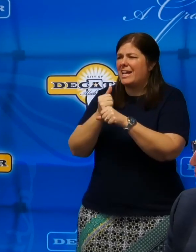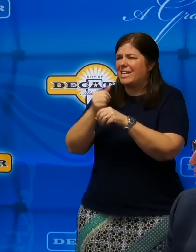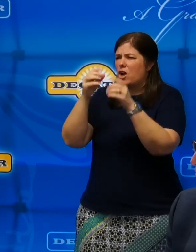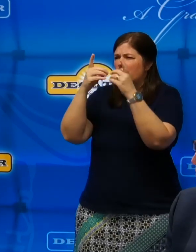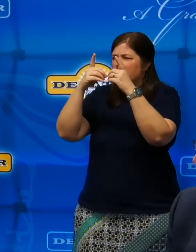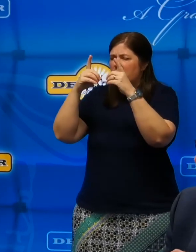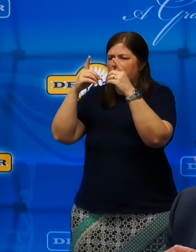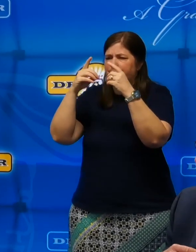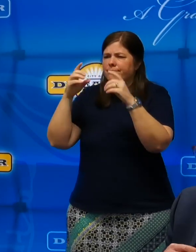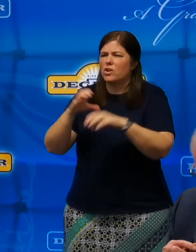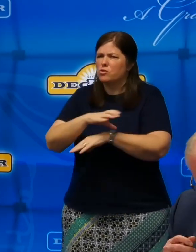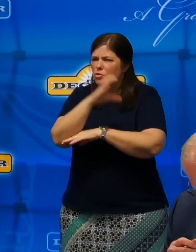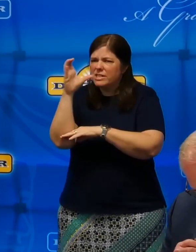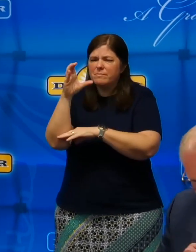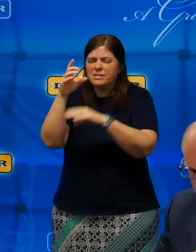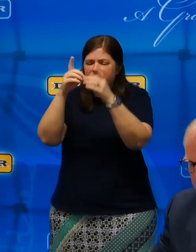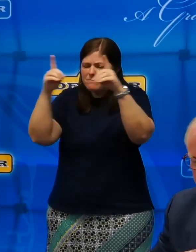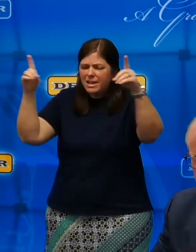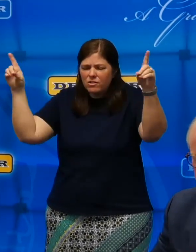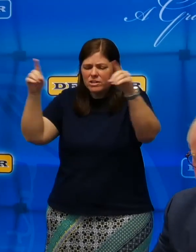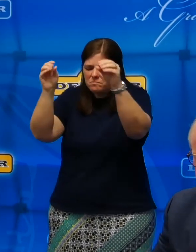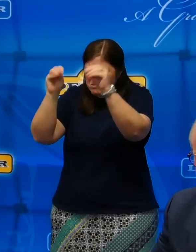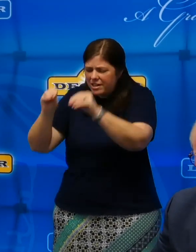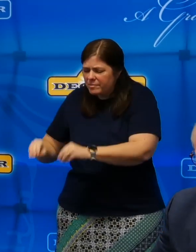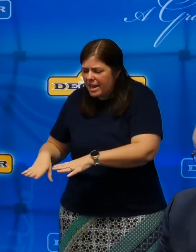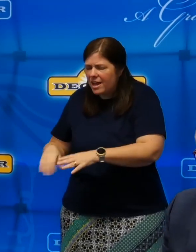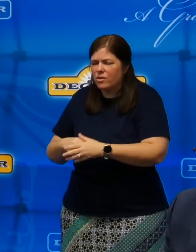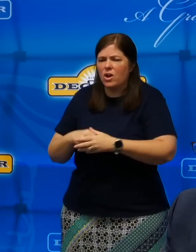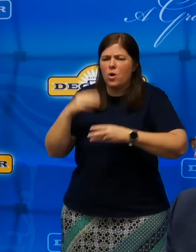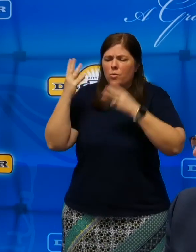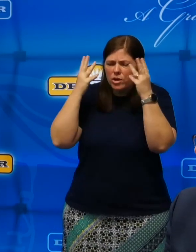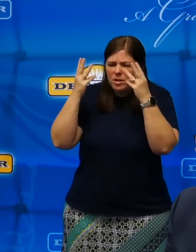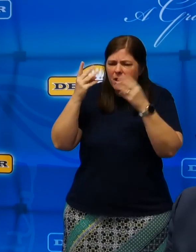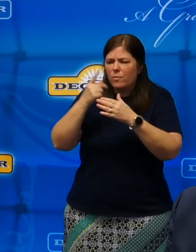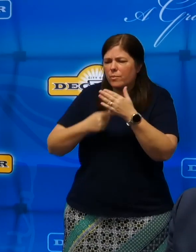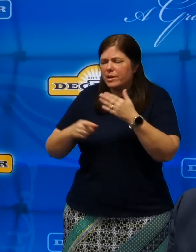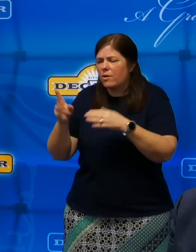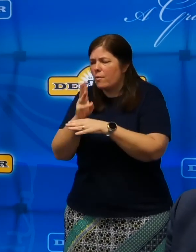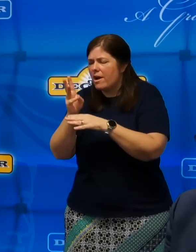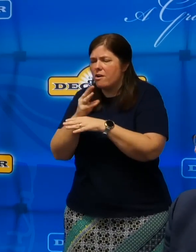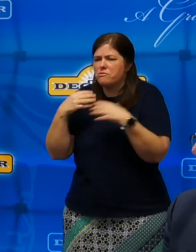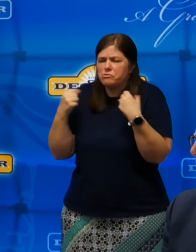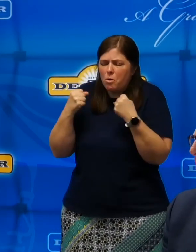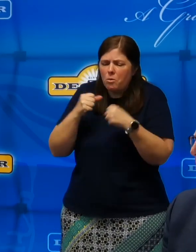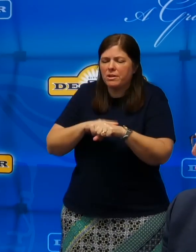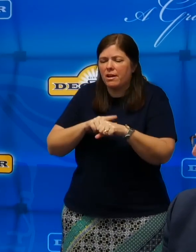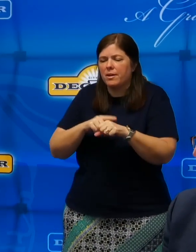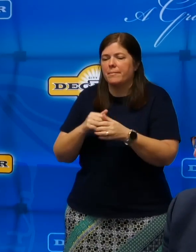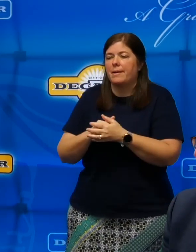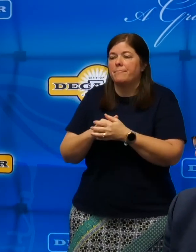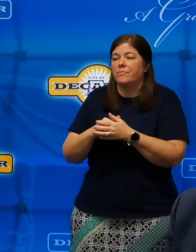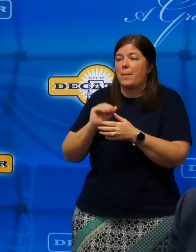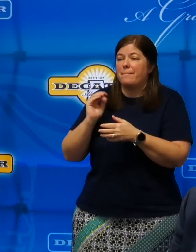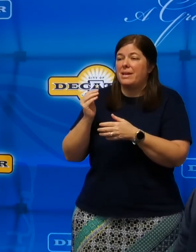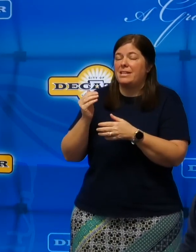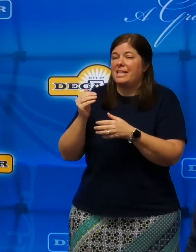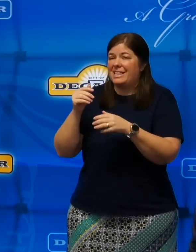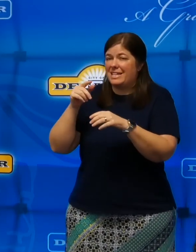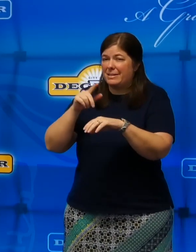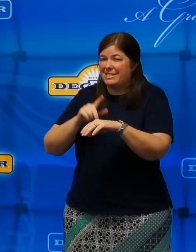and worrying about what we were going to wear in the cold season of January. Meanwhile, our health officials across the world were actually looking